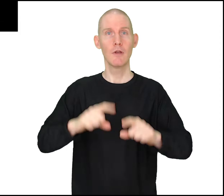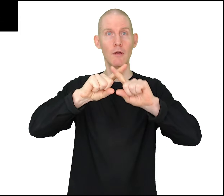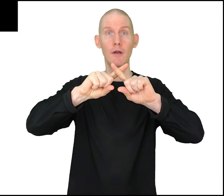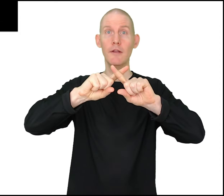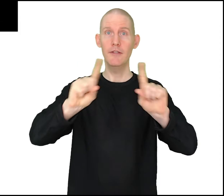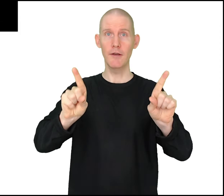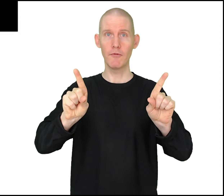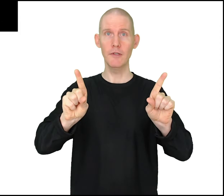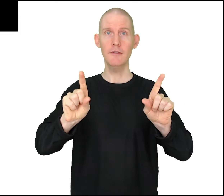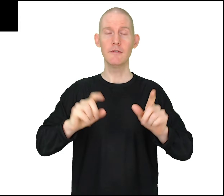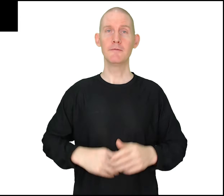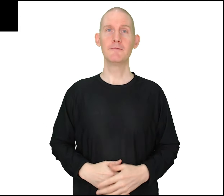Different.